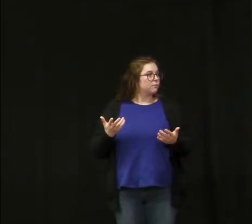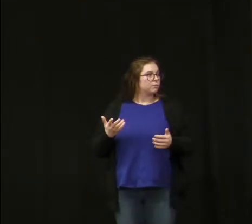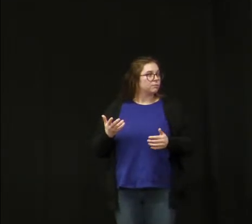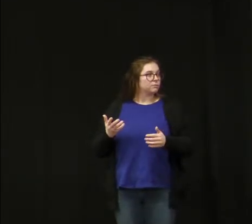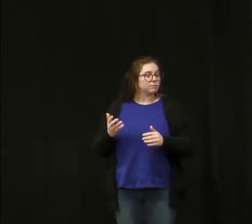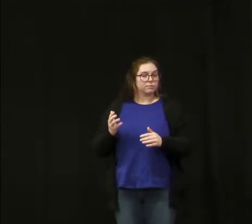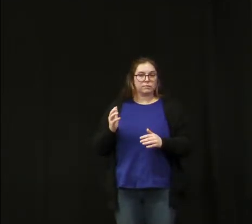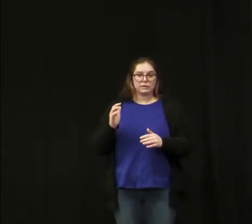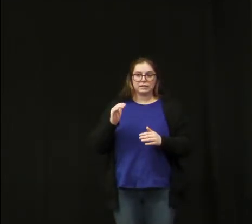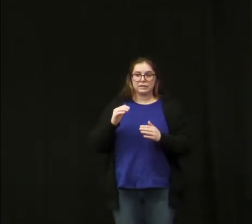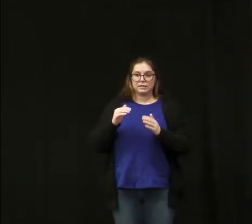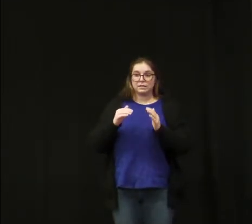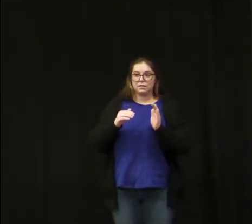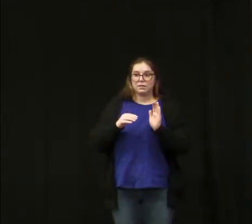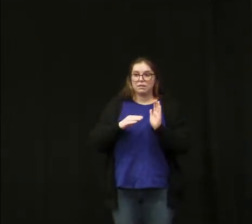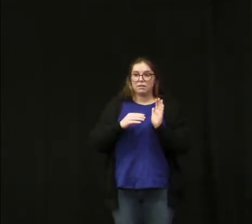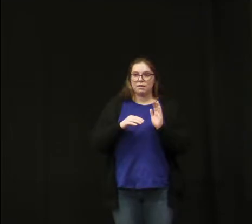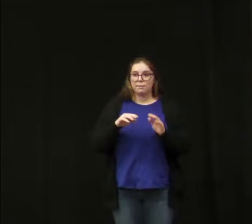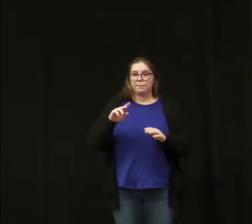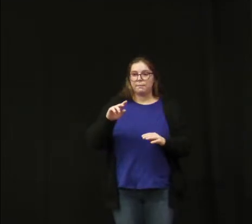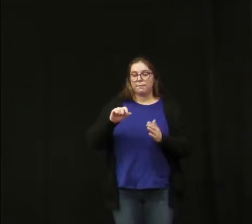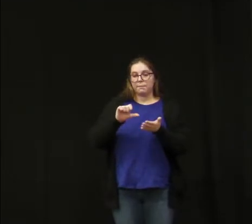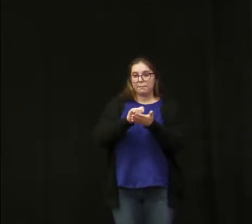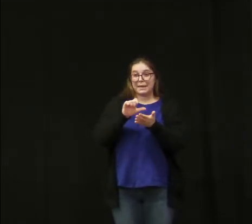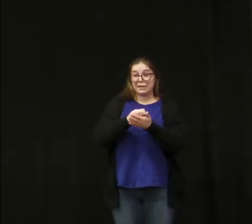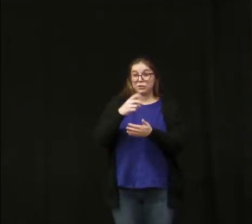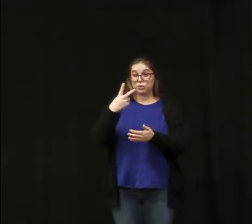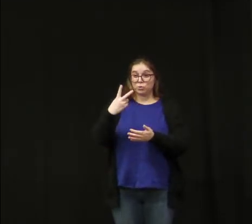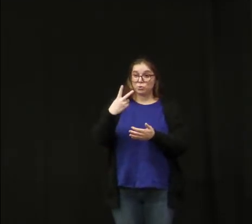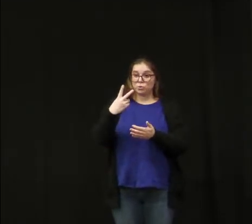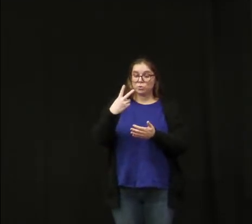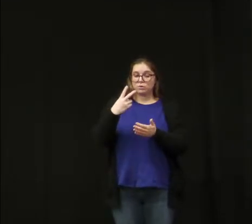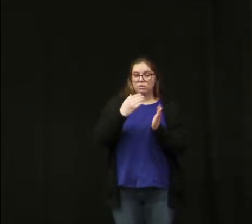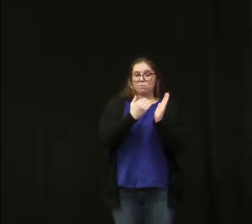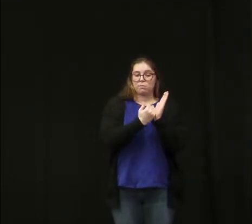And that is on the bottom of page 2 as well.